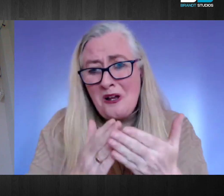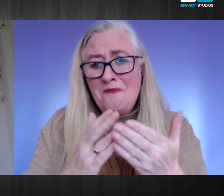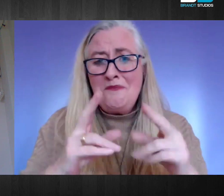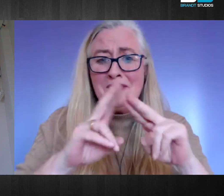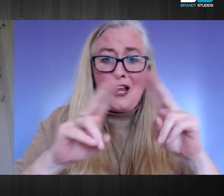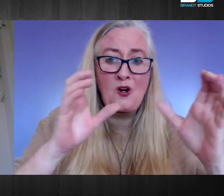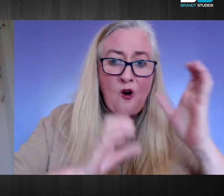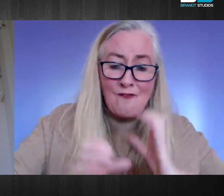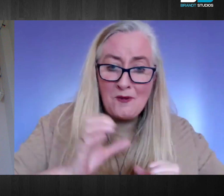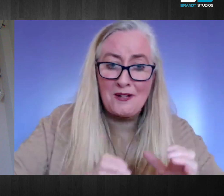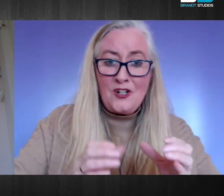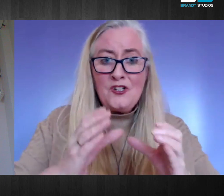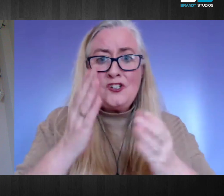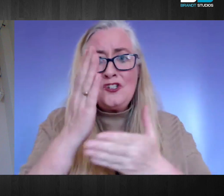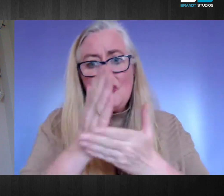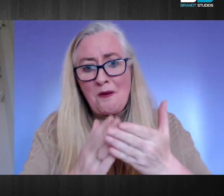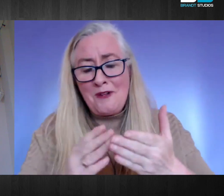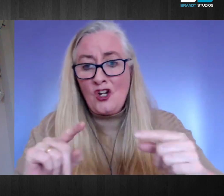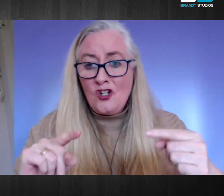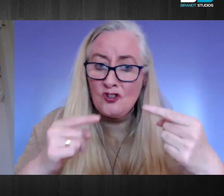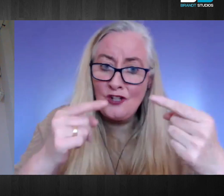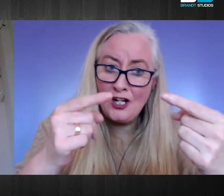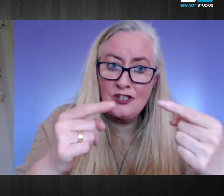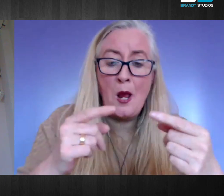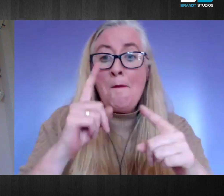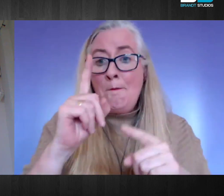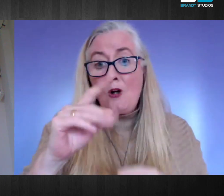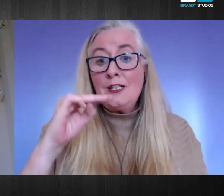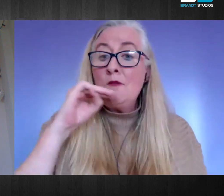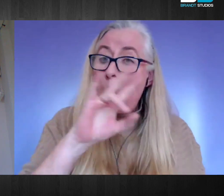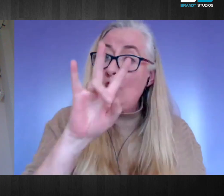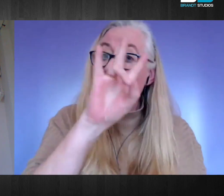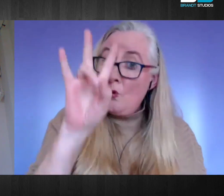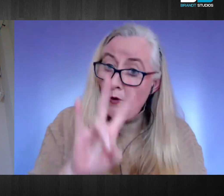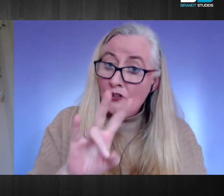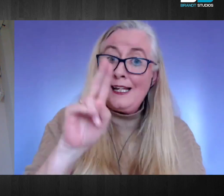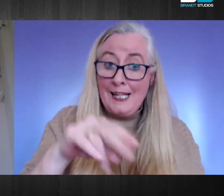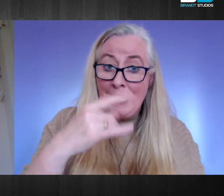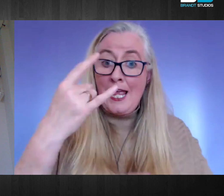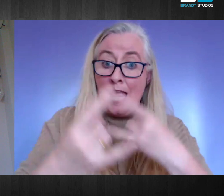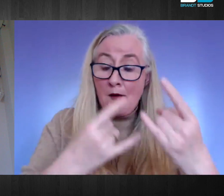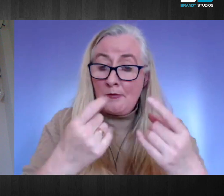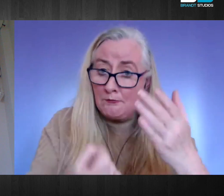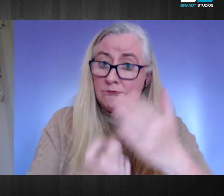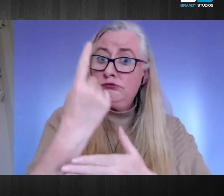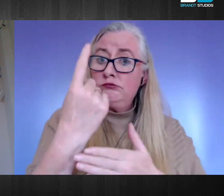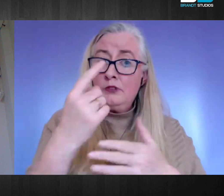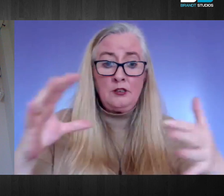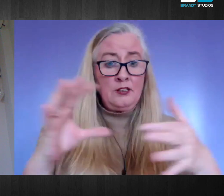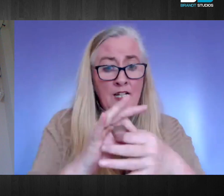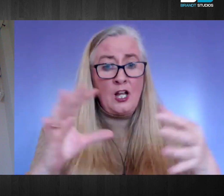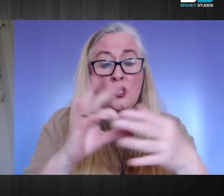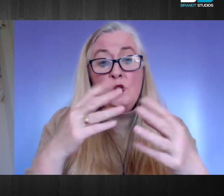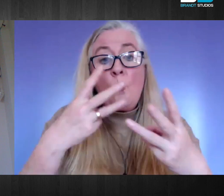key questions often come to light through this public engagement. And engaging the public,